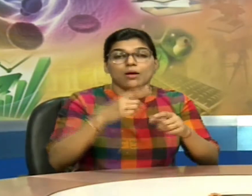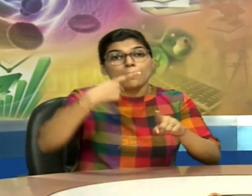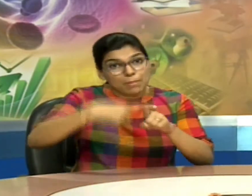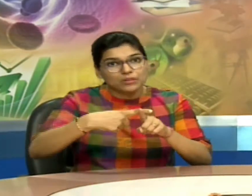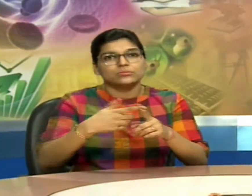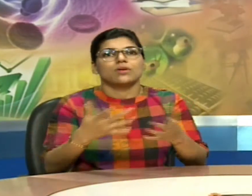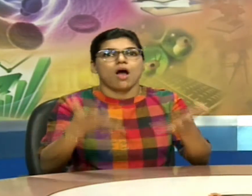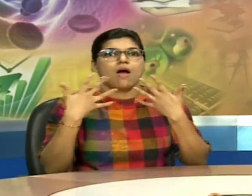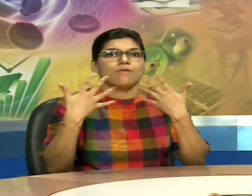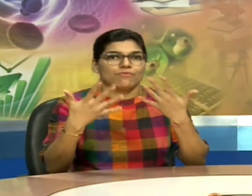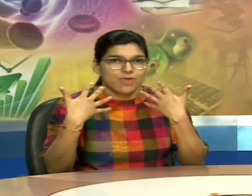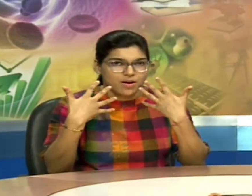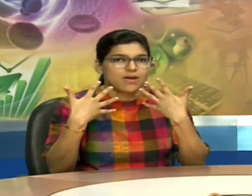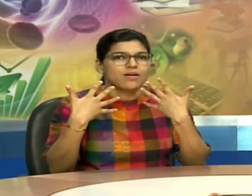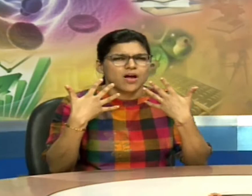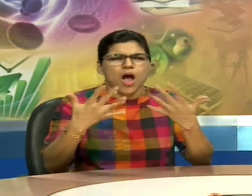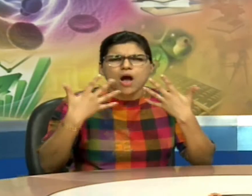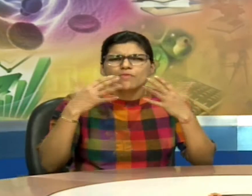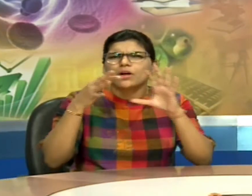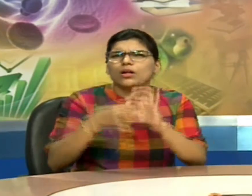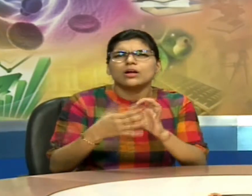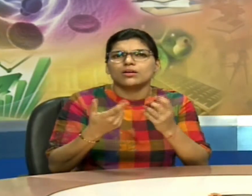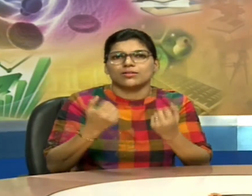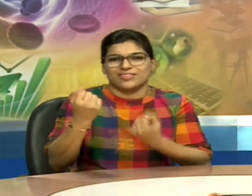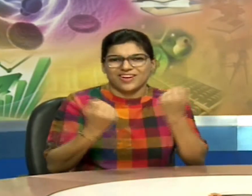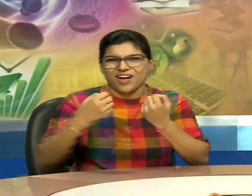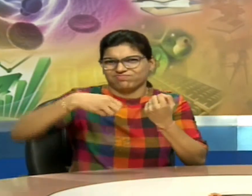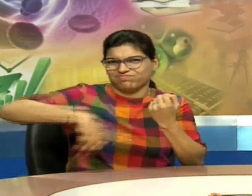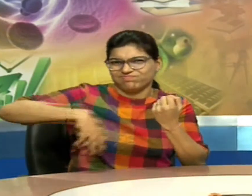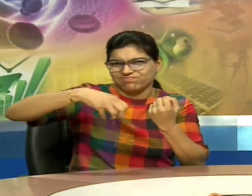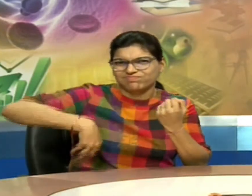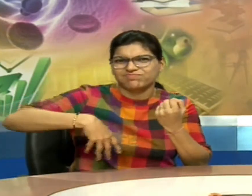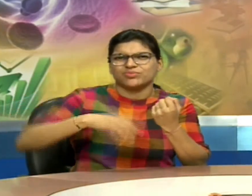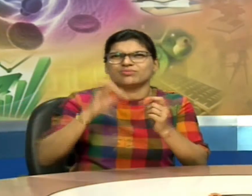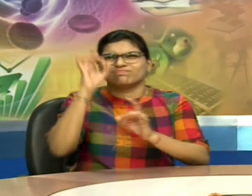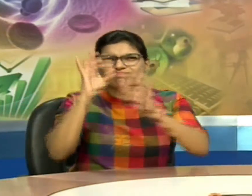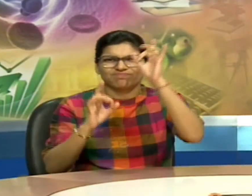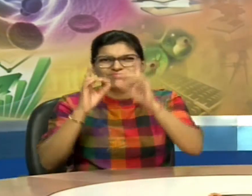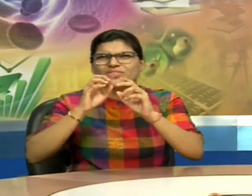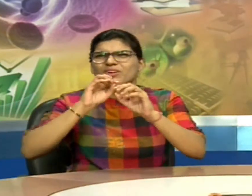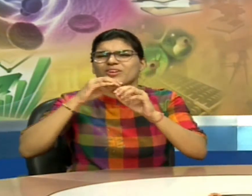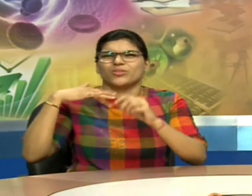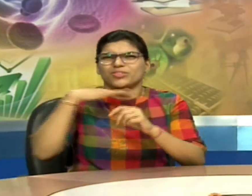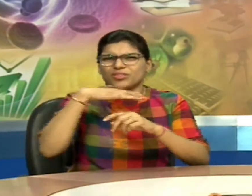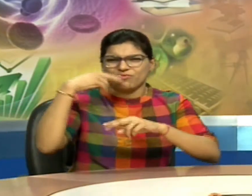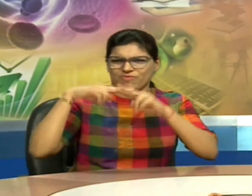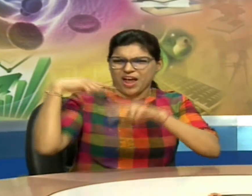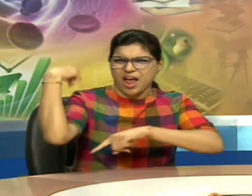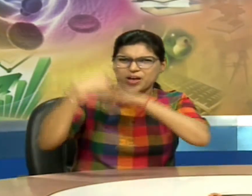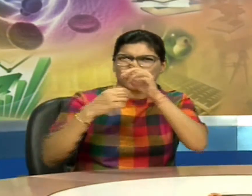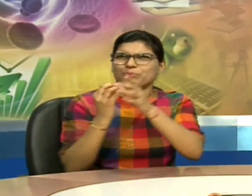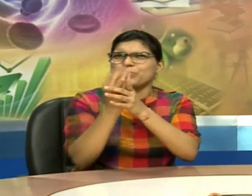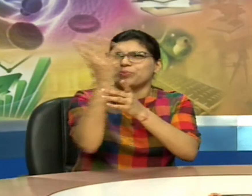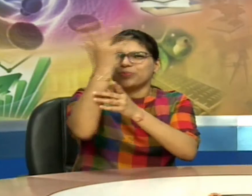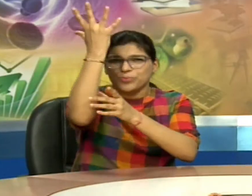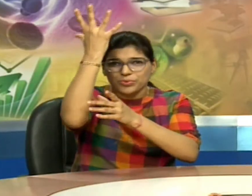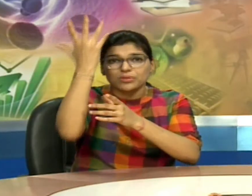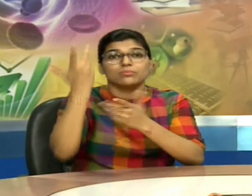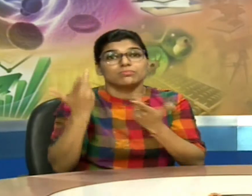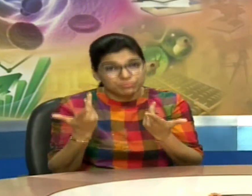of our land, air around us and the water sources, by not polluting them, because there are